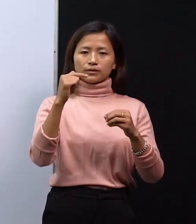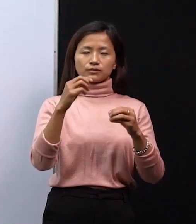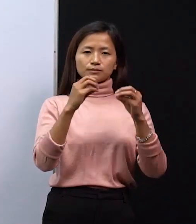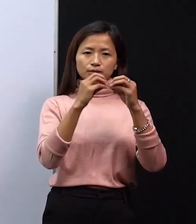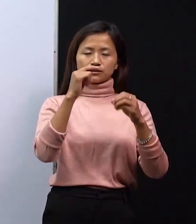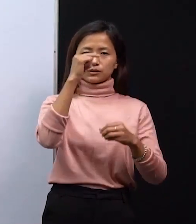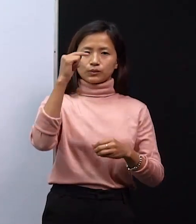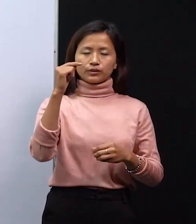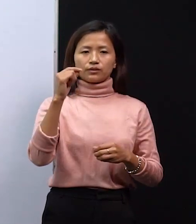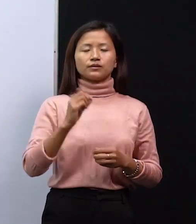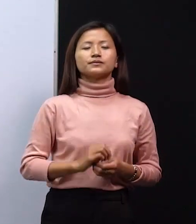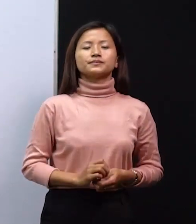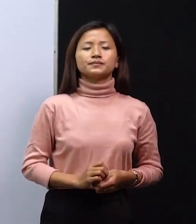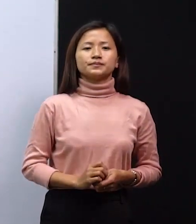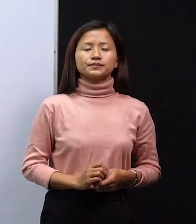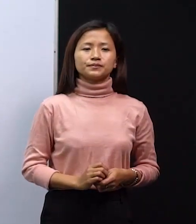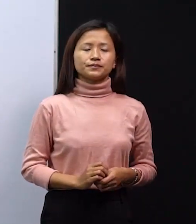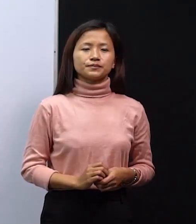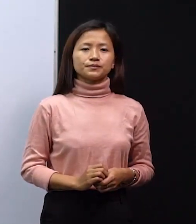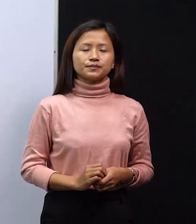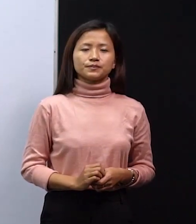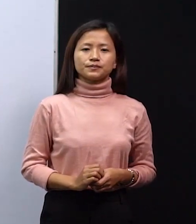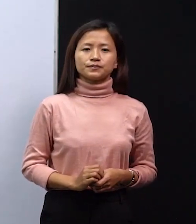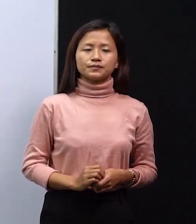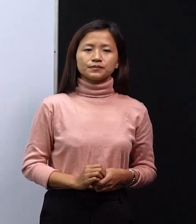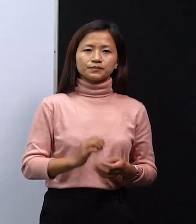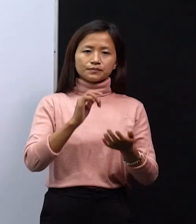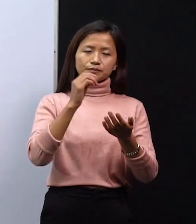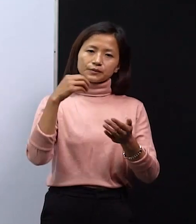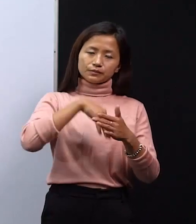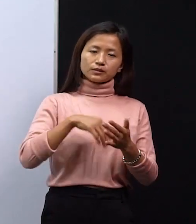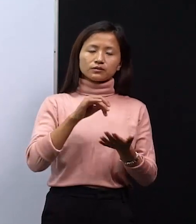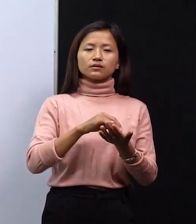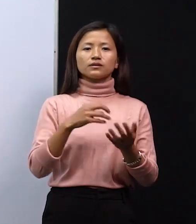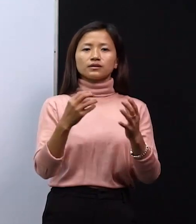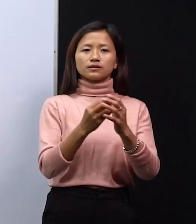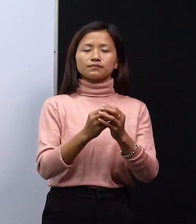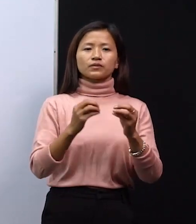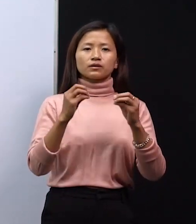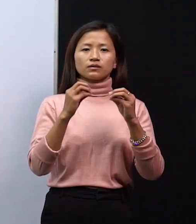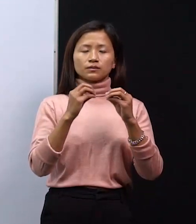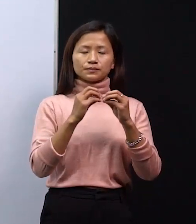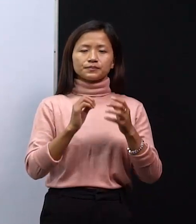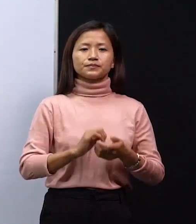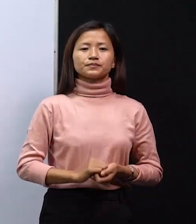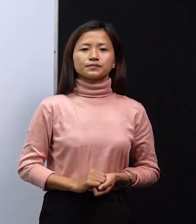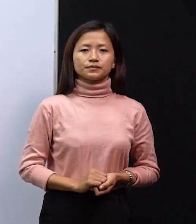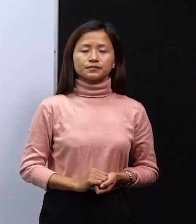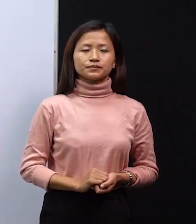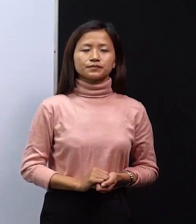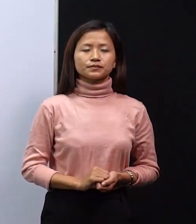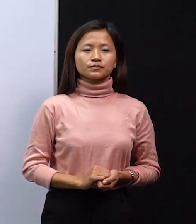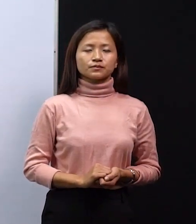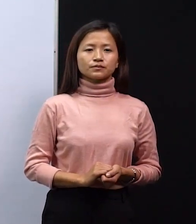will apply this identity here. So in place of your a, you will write b square. In place of your b, you will write a